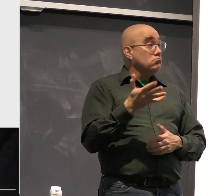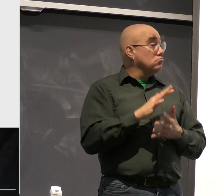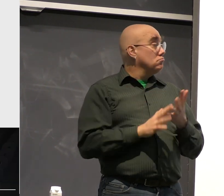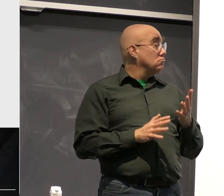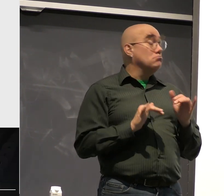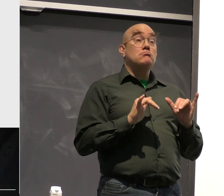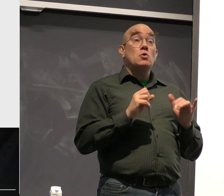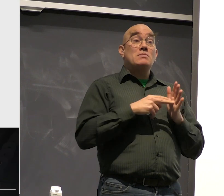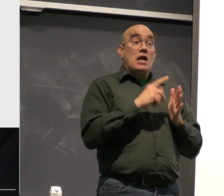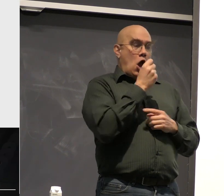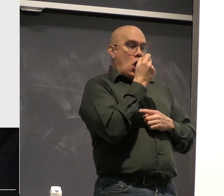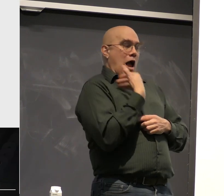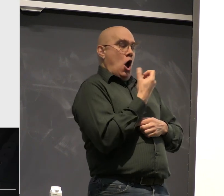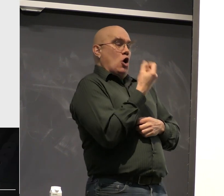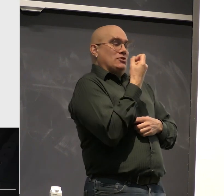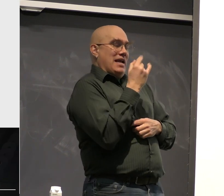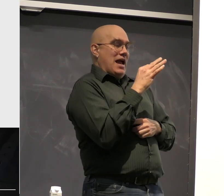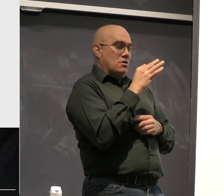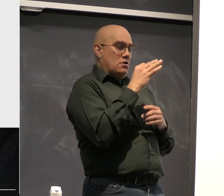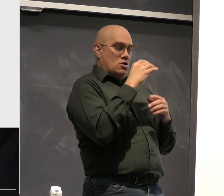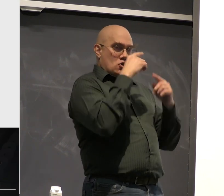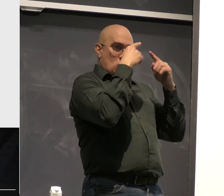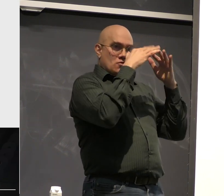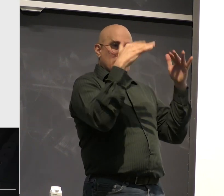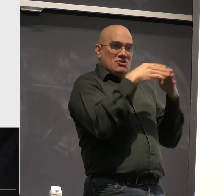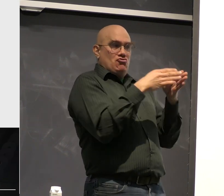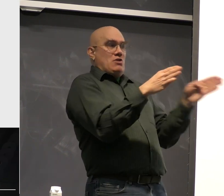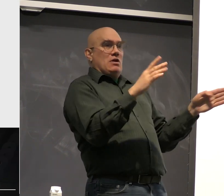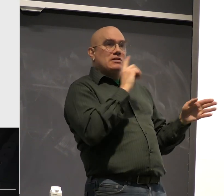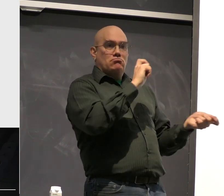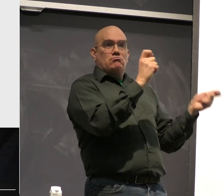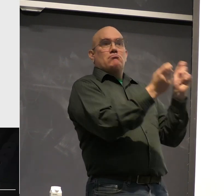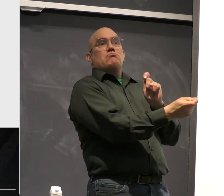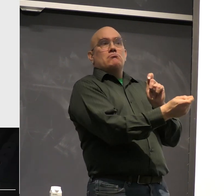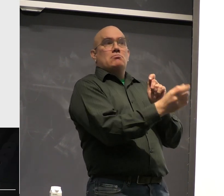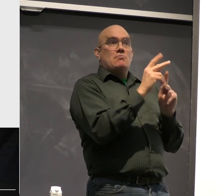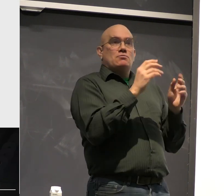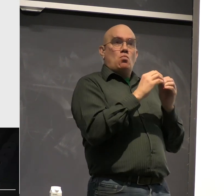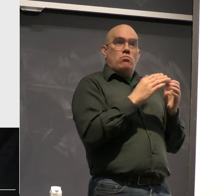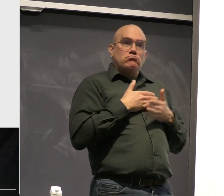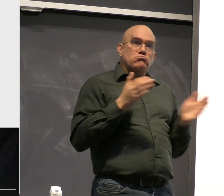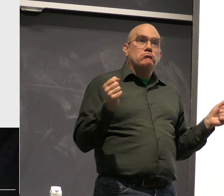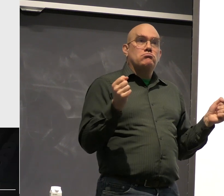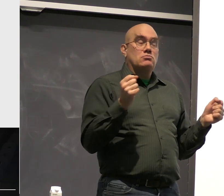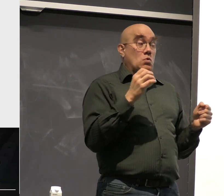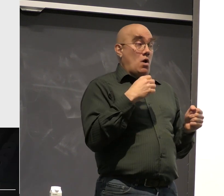share that they are neurodivergent or have autism. So it's our understanding of what that means in general is changing as neurodivergent as people